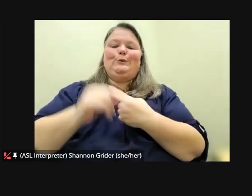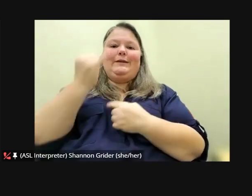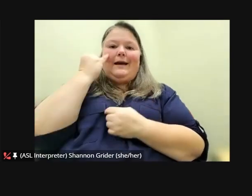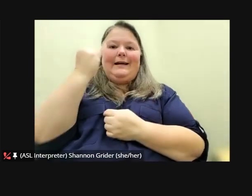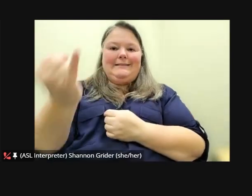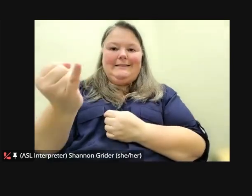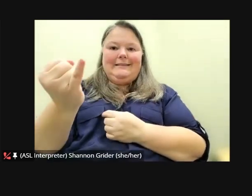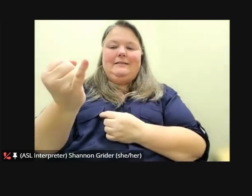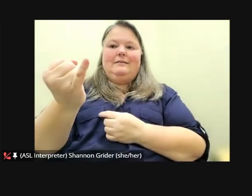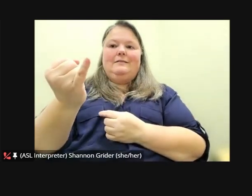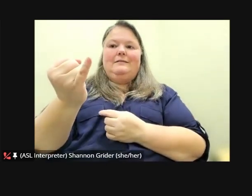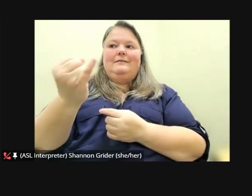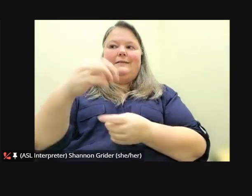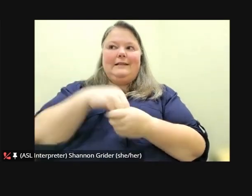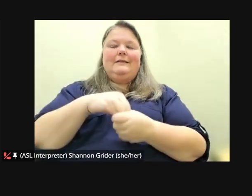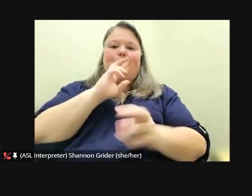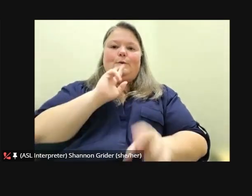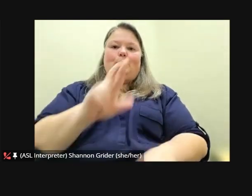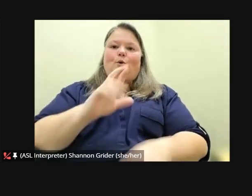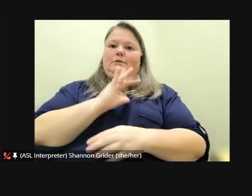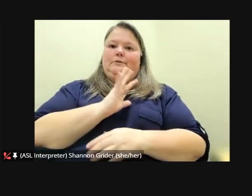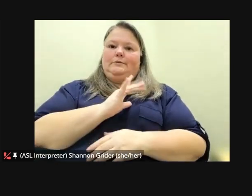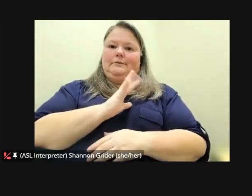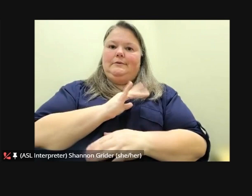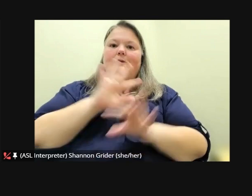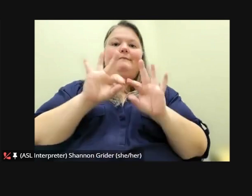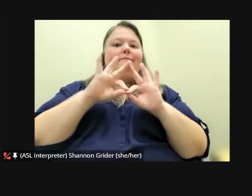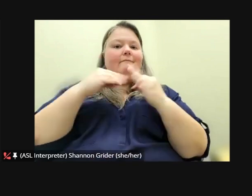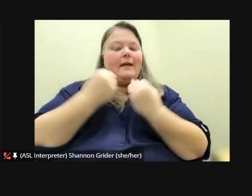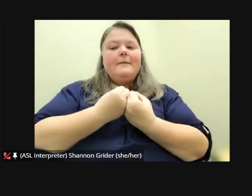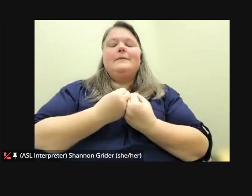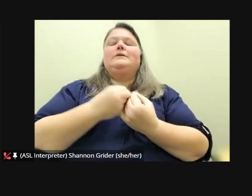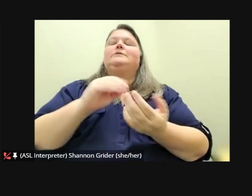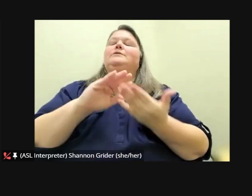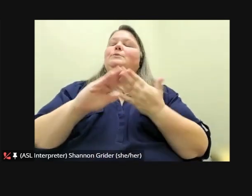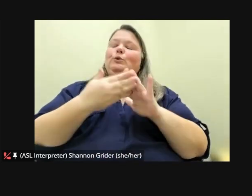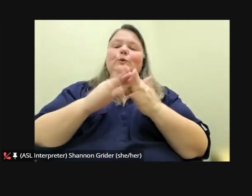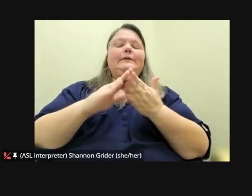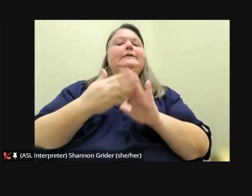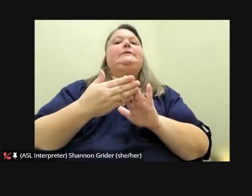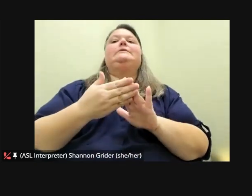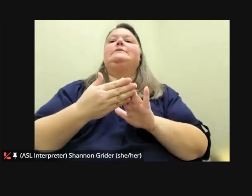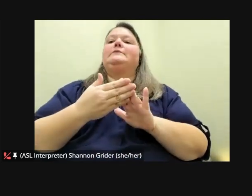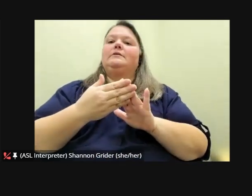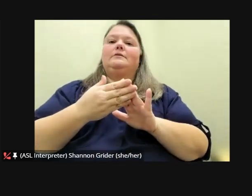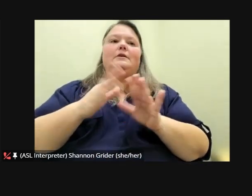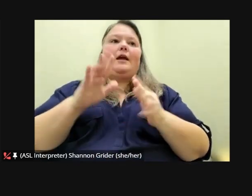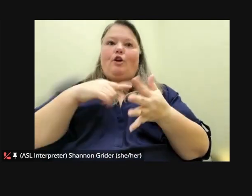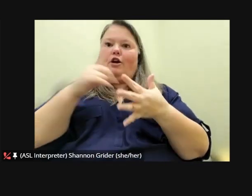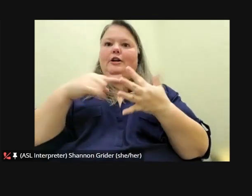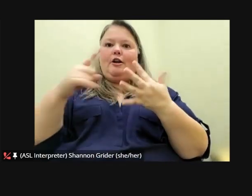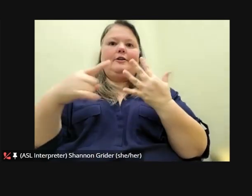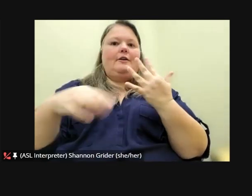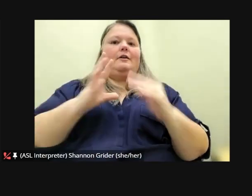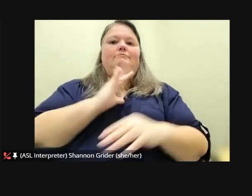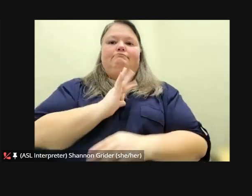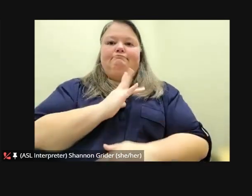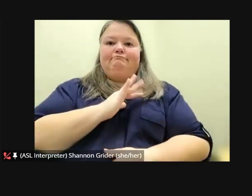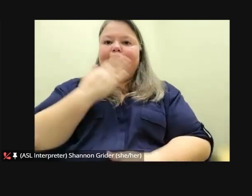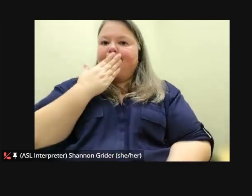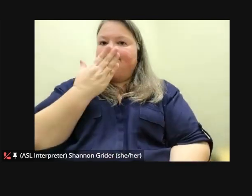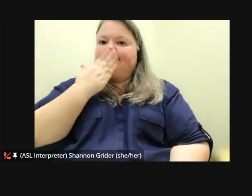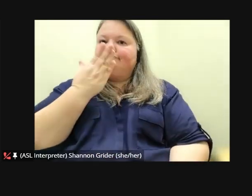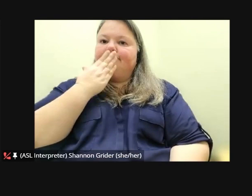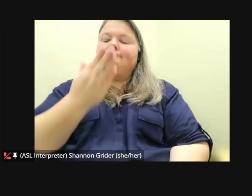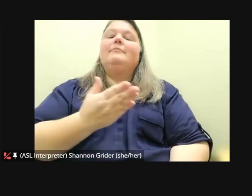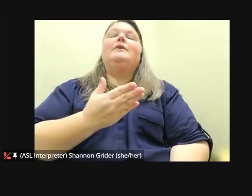the report, families, communities, and on and on and on, because that will